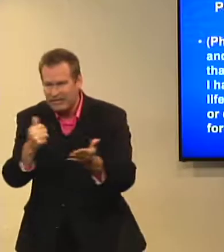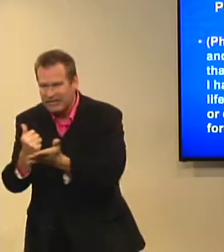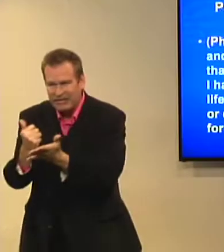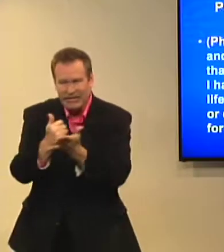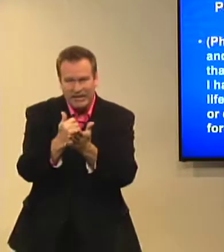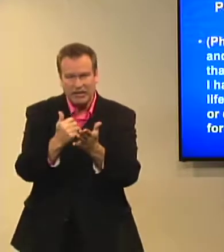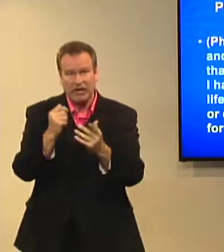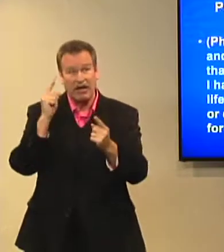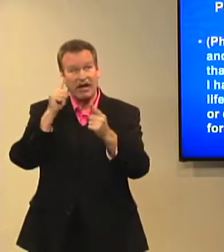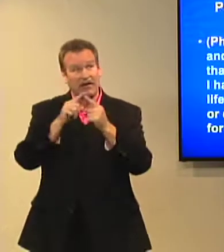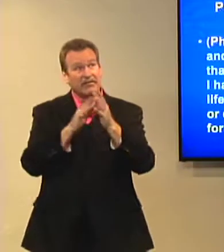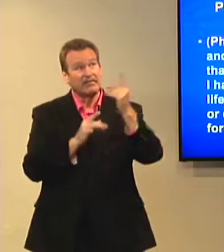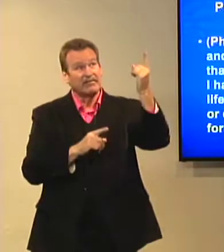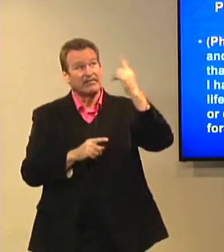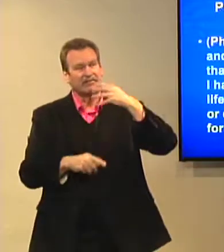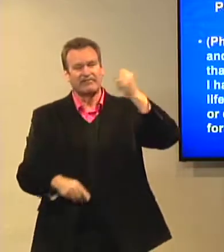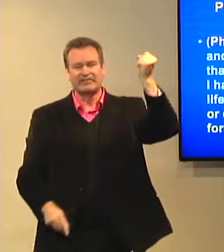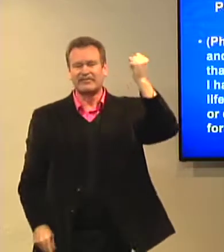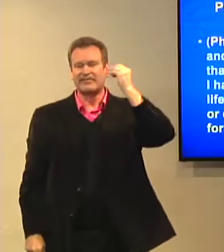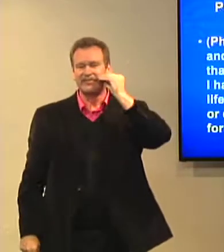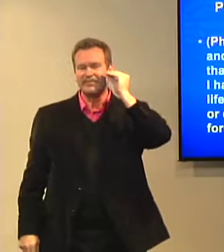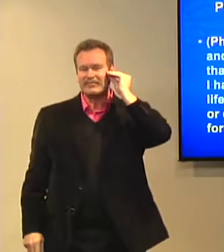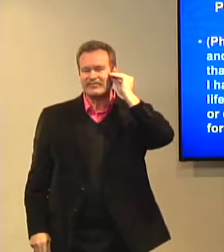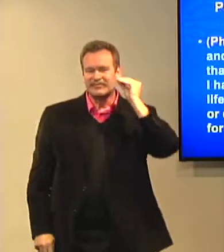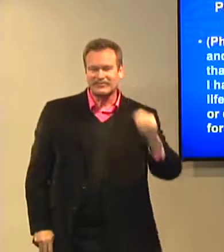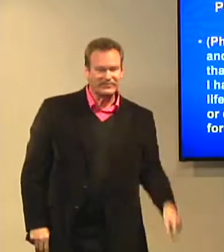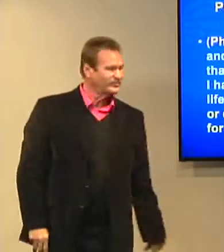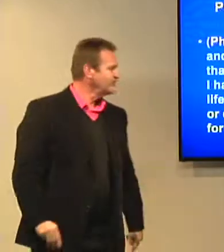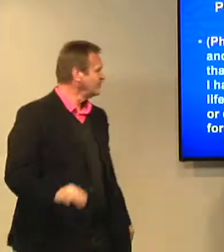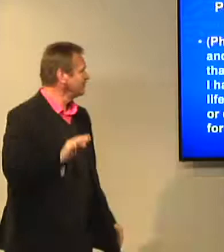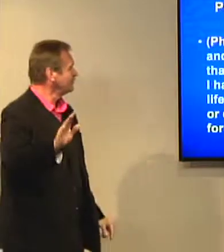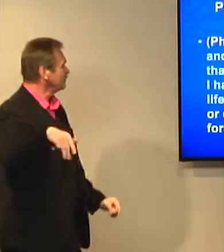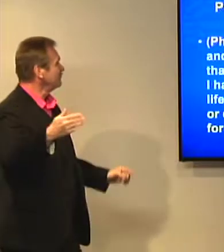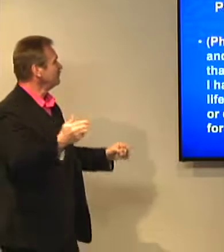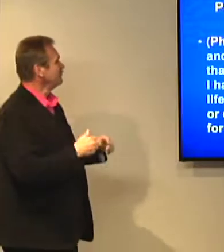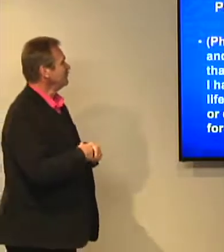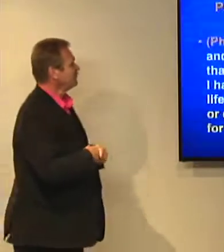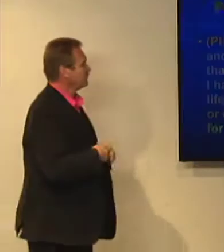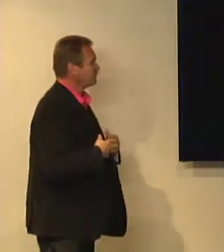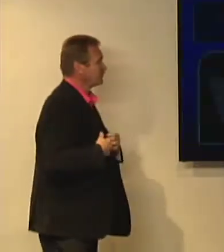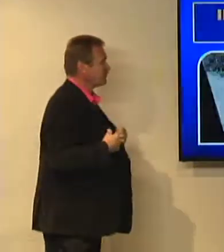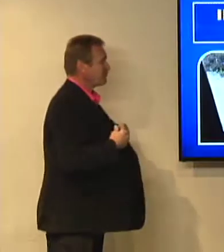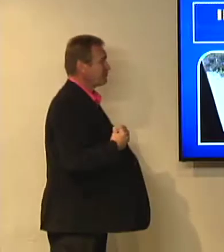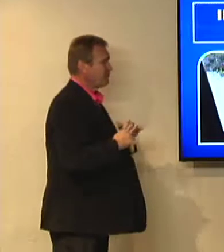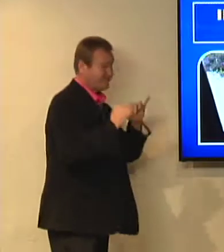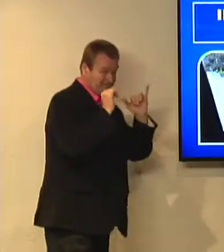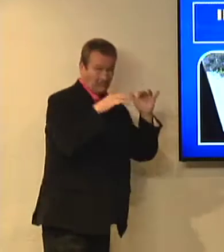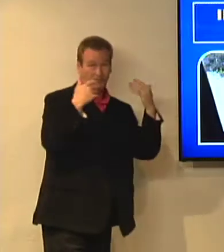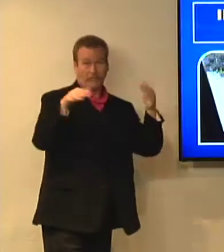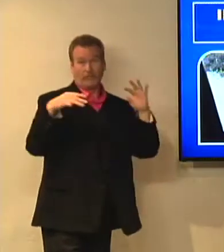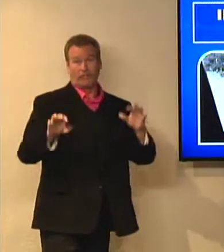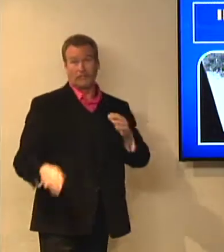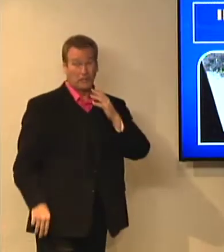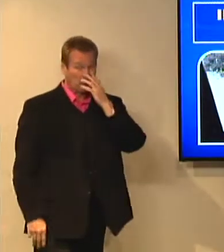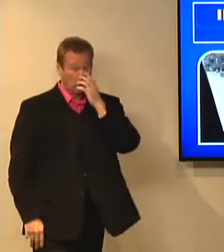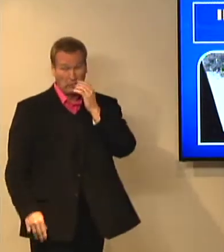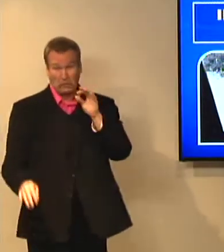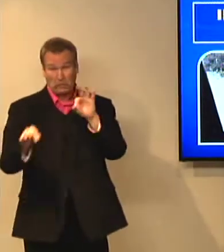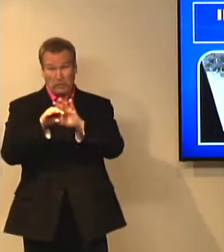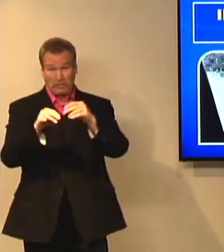in serving and helping others, Christ will come for us. He will take us home.